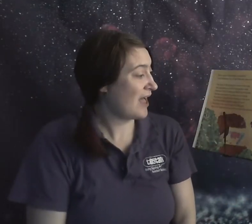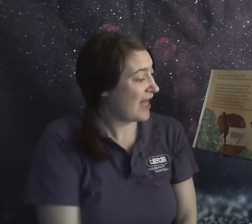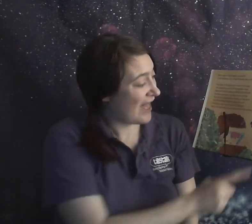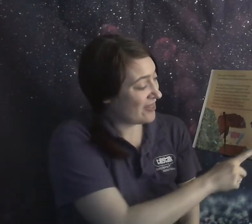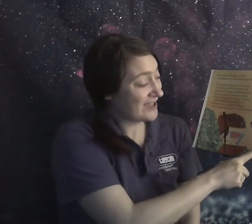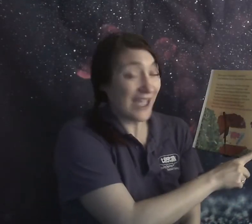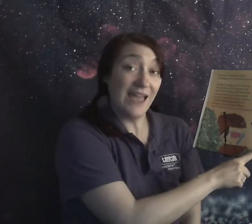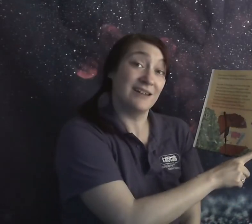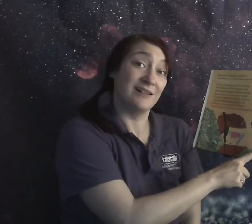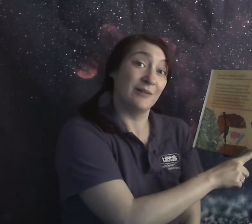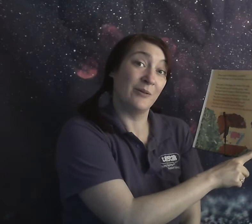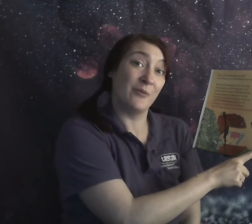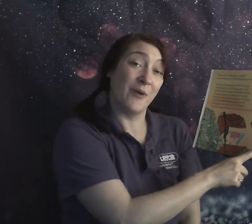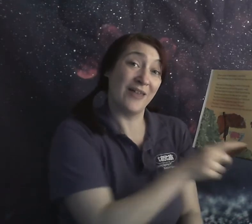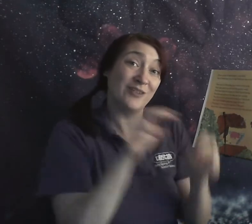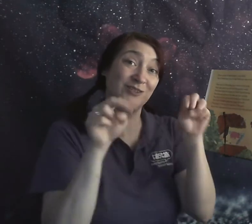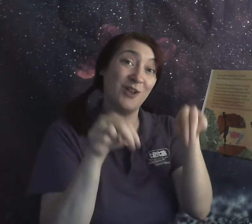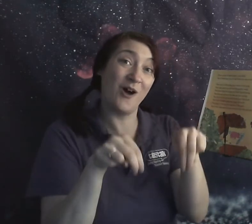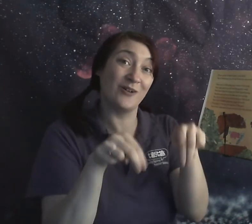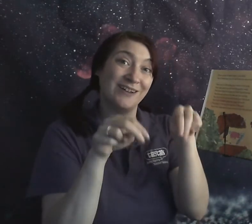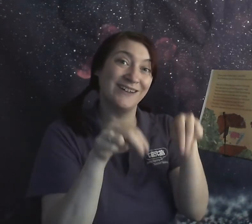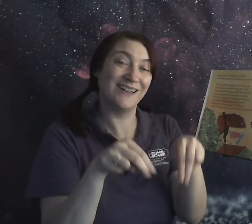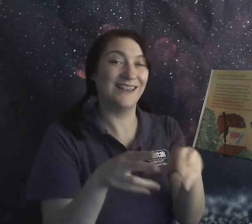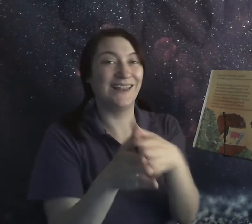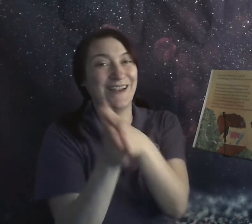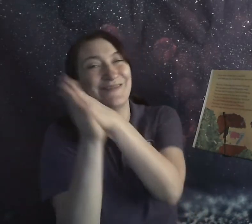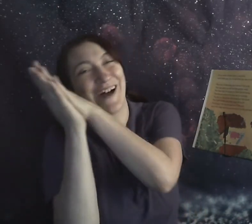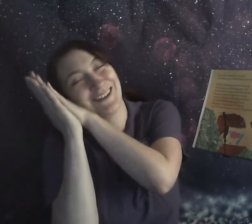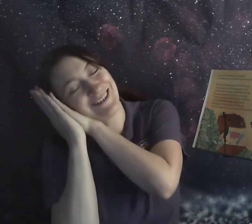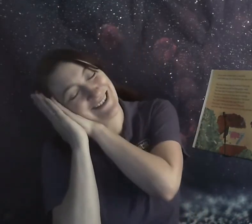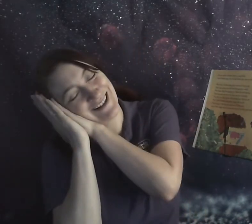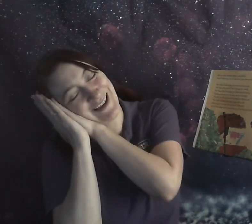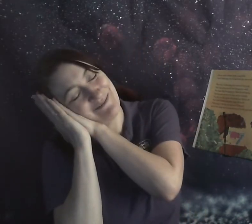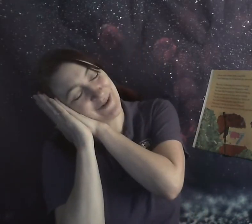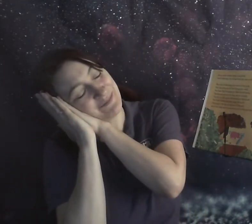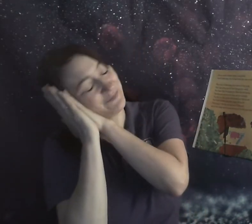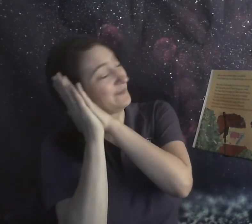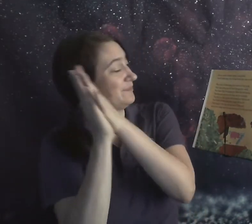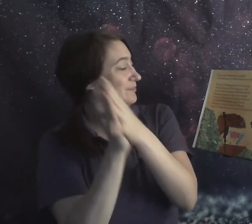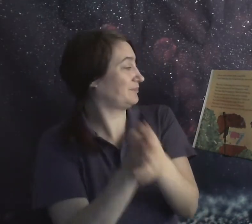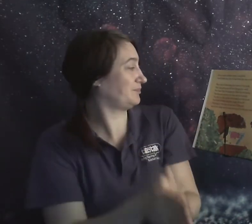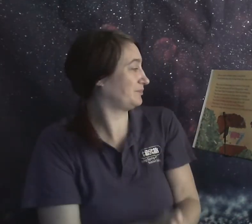and the kennel where the dog lay fast asleep.